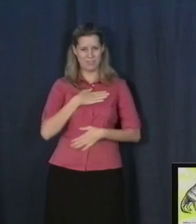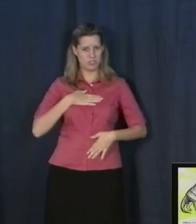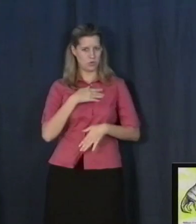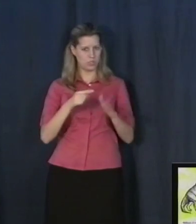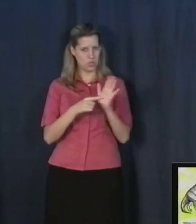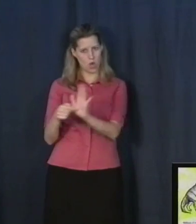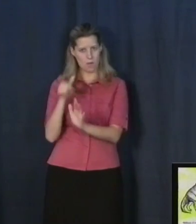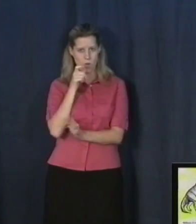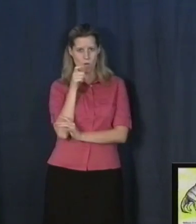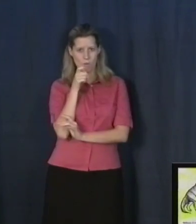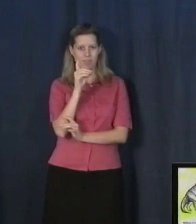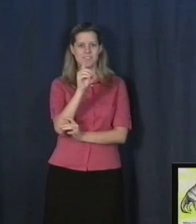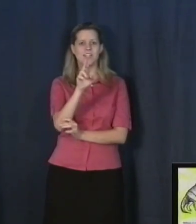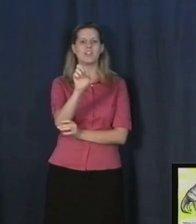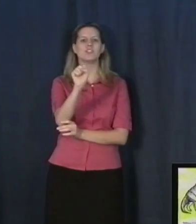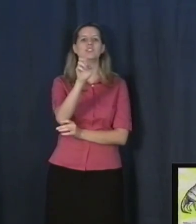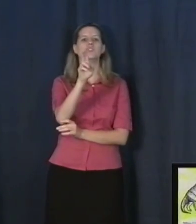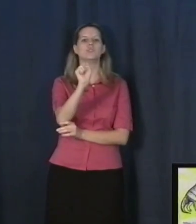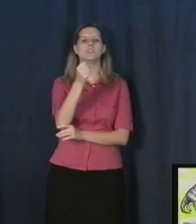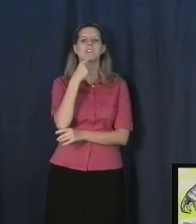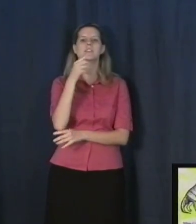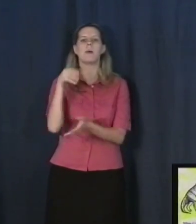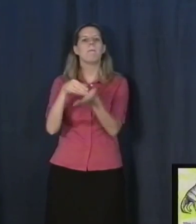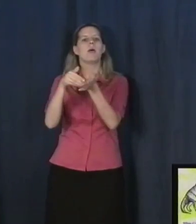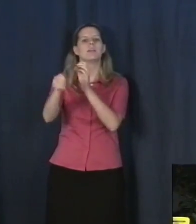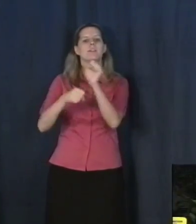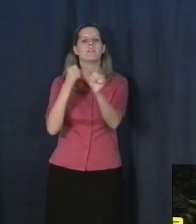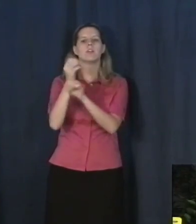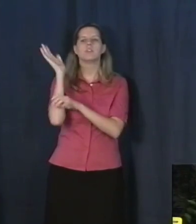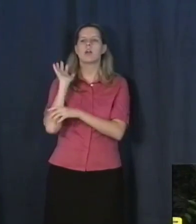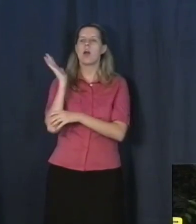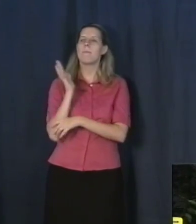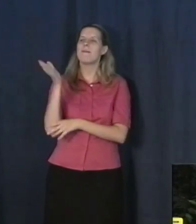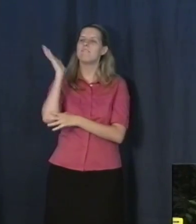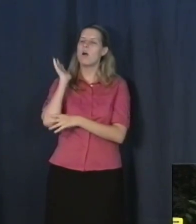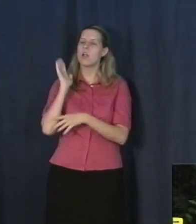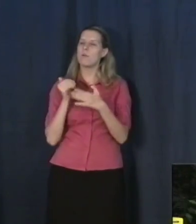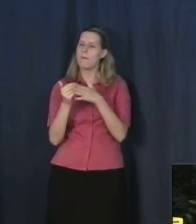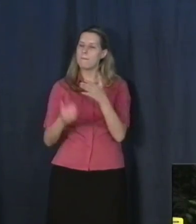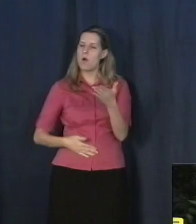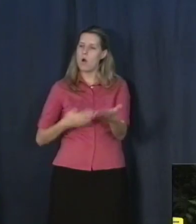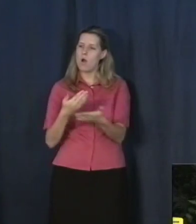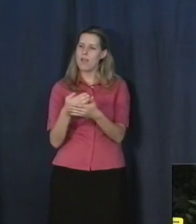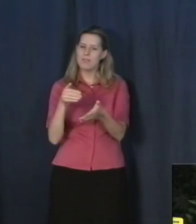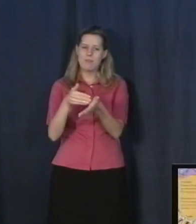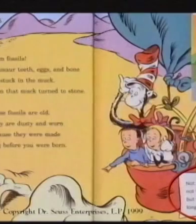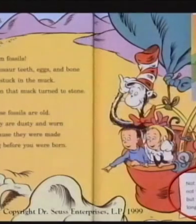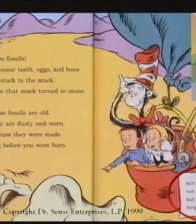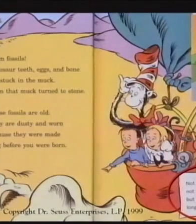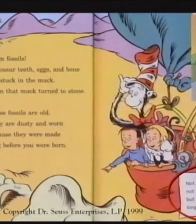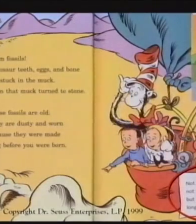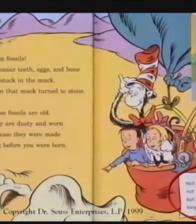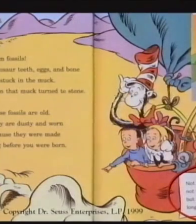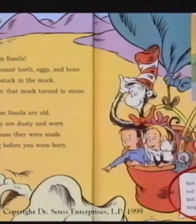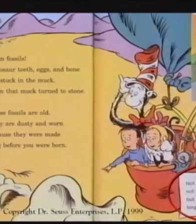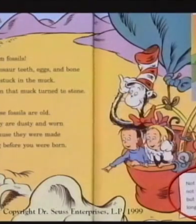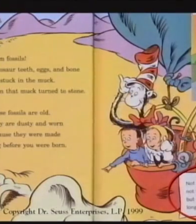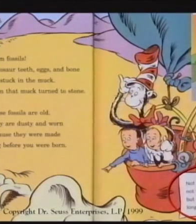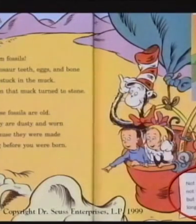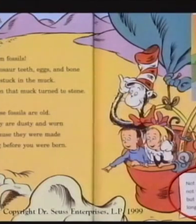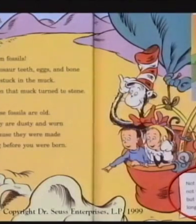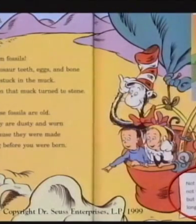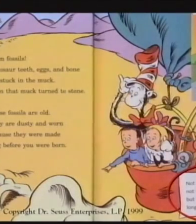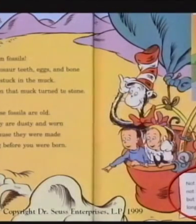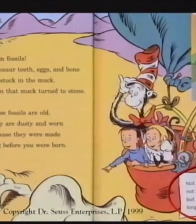wrong. And I think I know who it is, and I enjoy showing them who they are. Dr. Seuss even says, millions of years ago, before you were